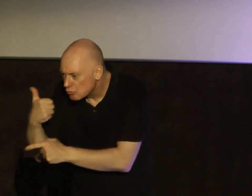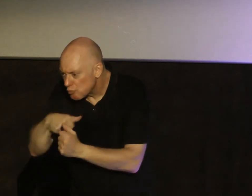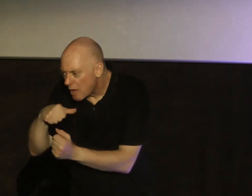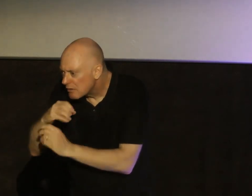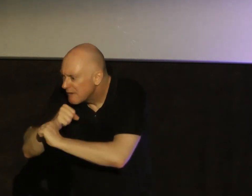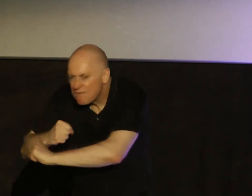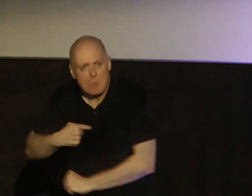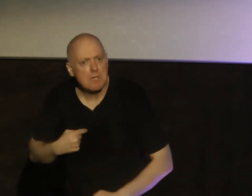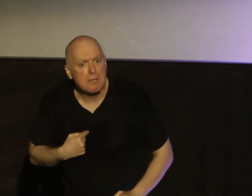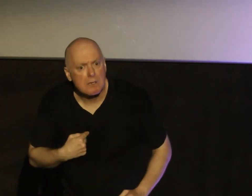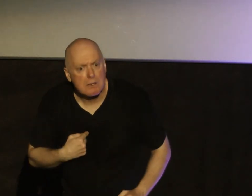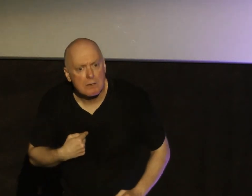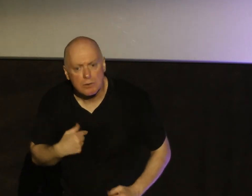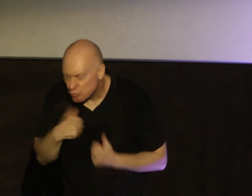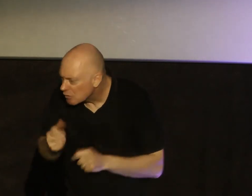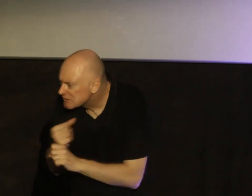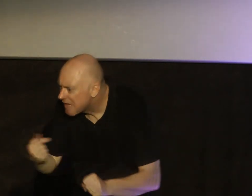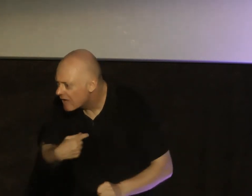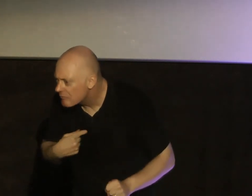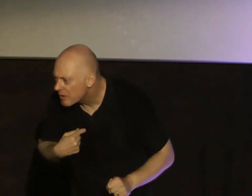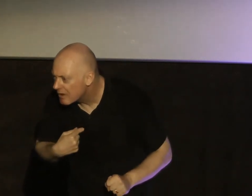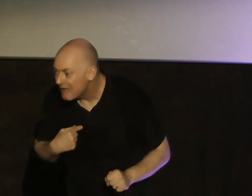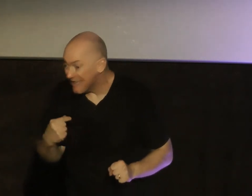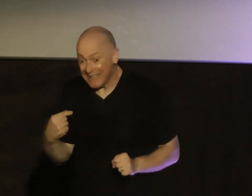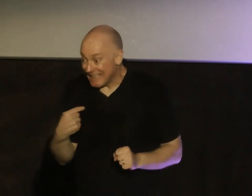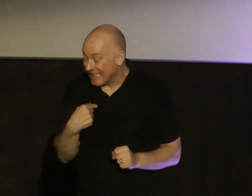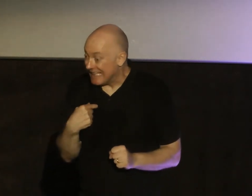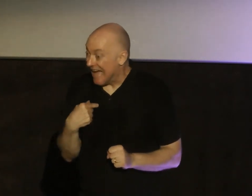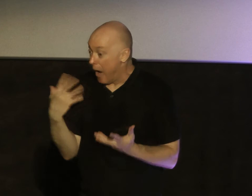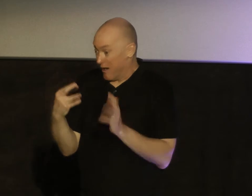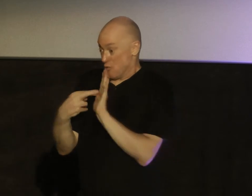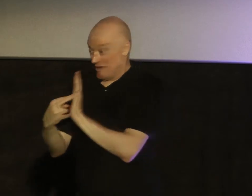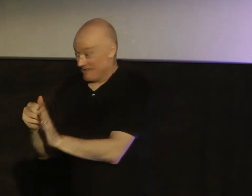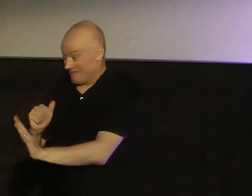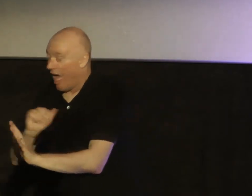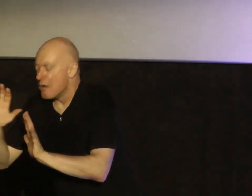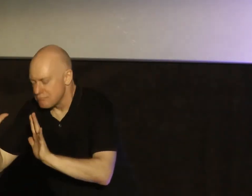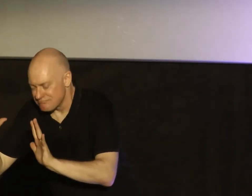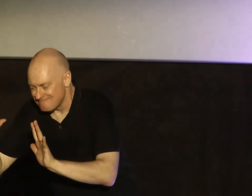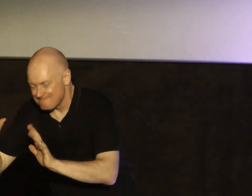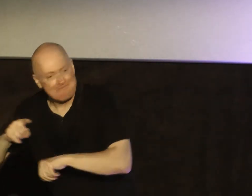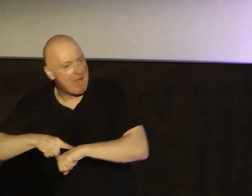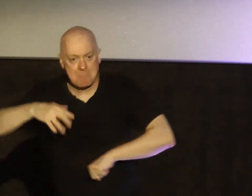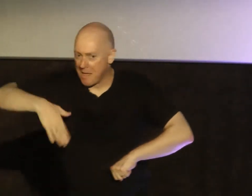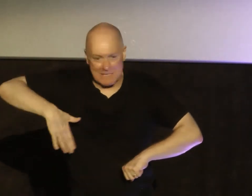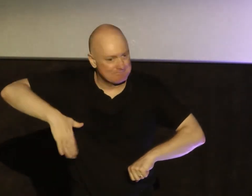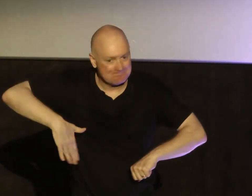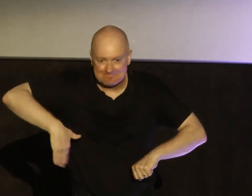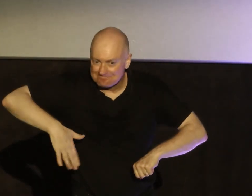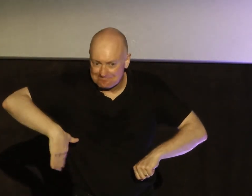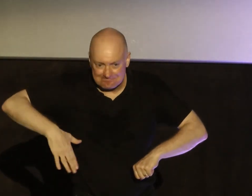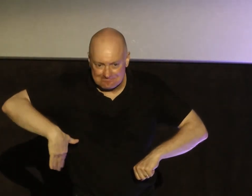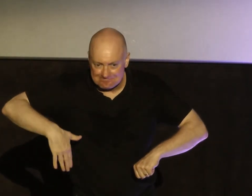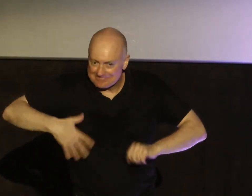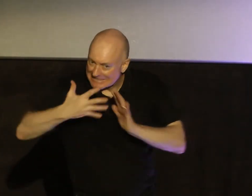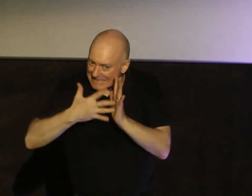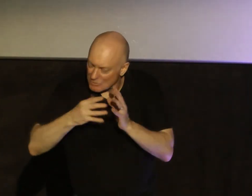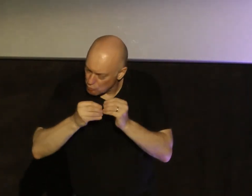him. He wants to reveal himself to them because he loves them, but the time has not yet come. The text goes on, "And he returned to